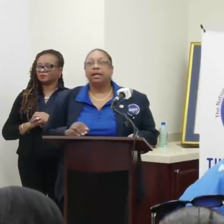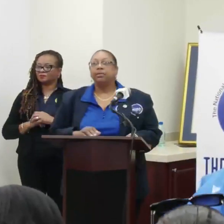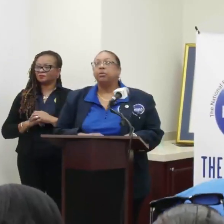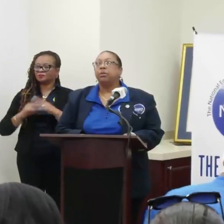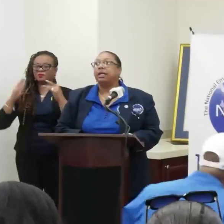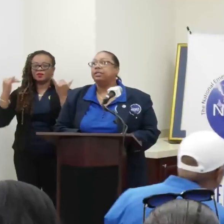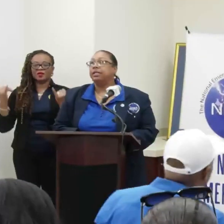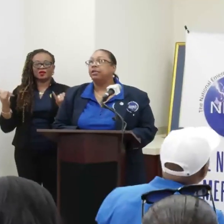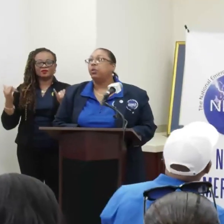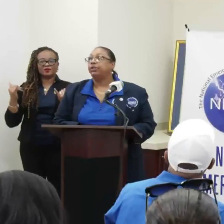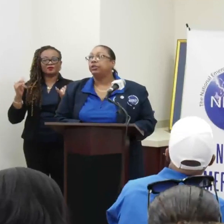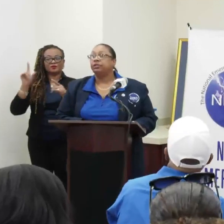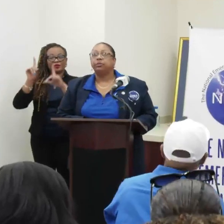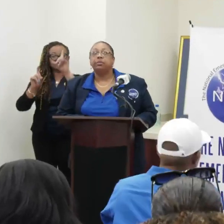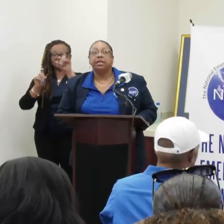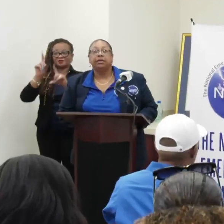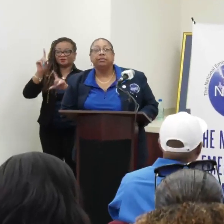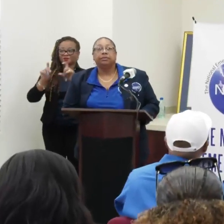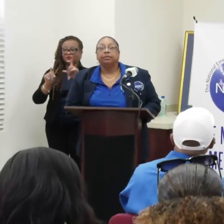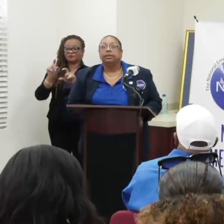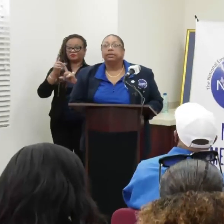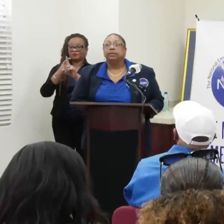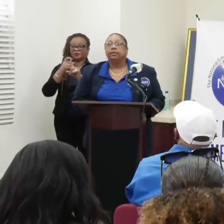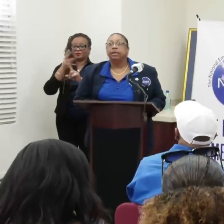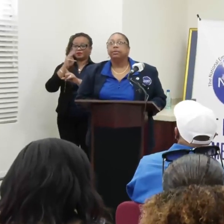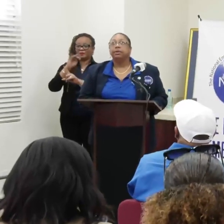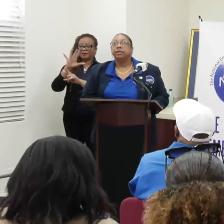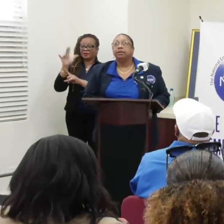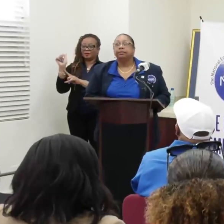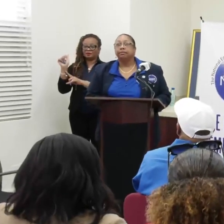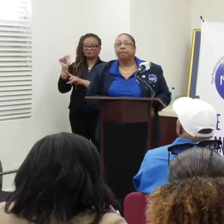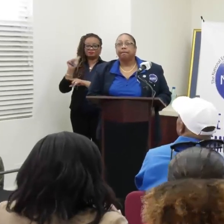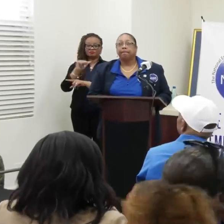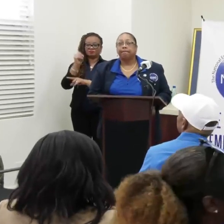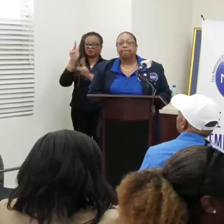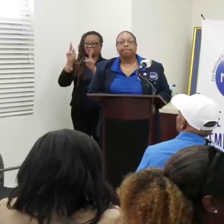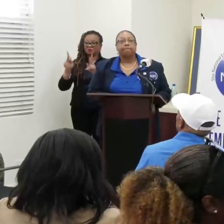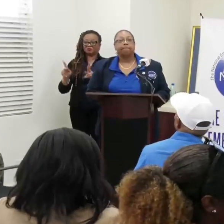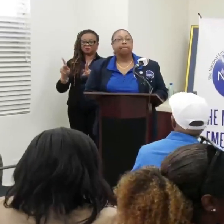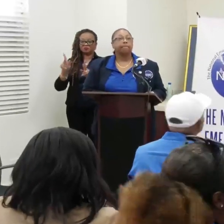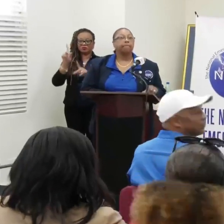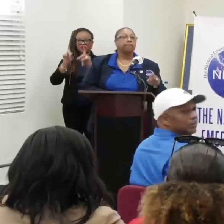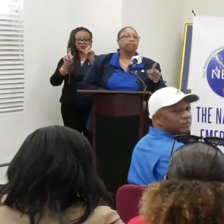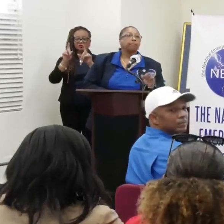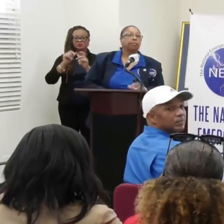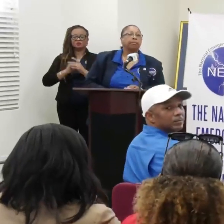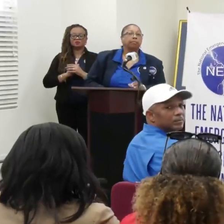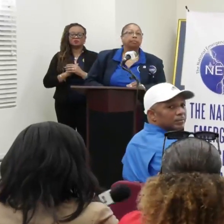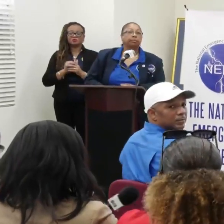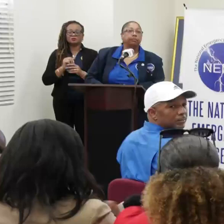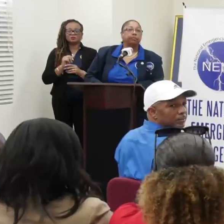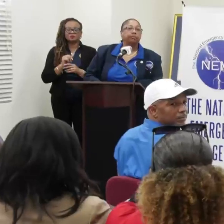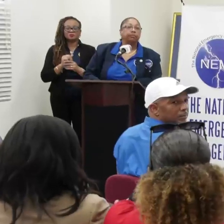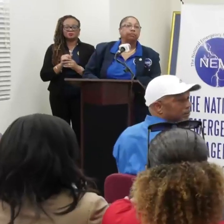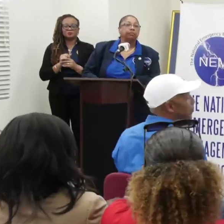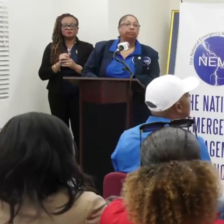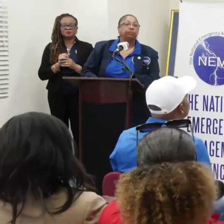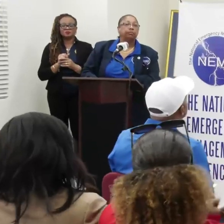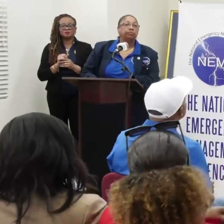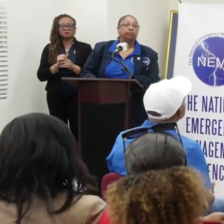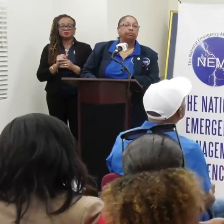this time, we would entertain questions from the media. Anybody? Jasper Ward, Nassau Garden. To